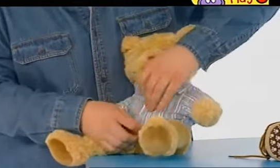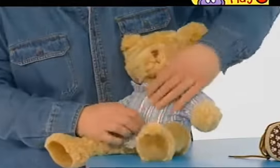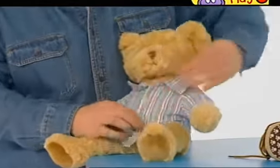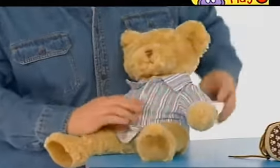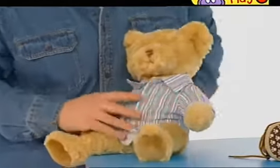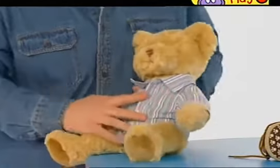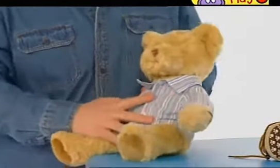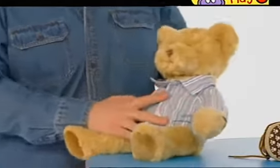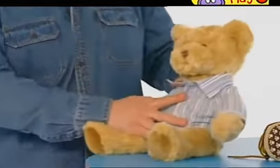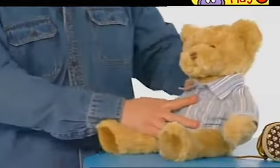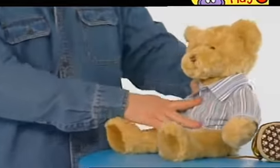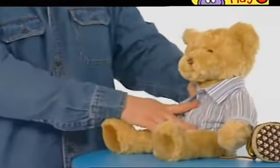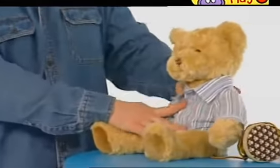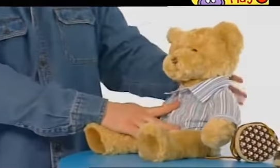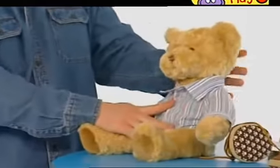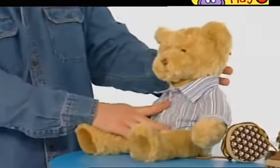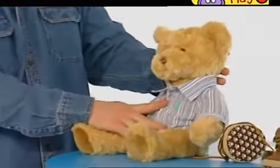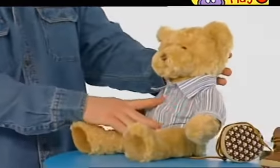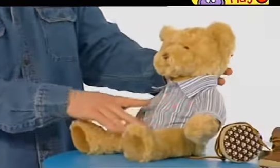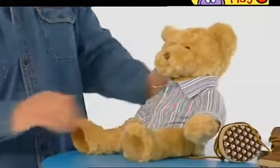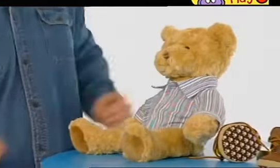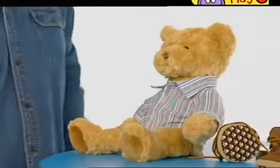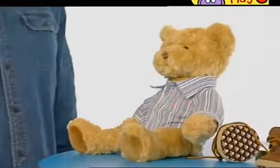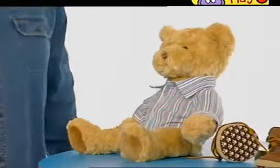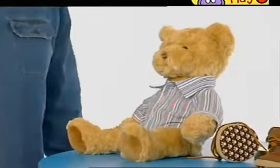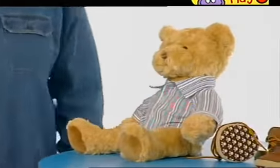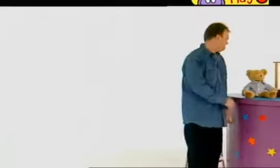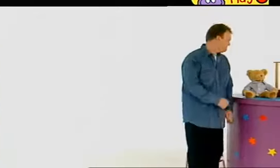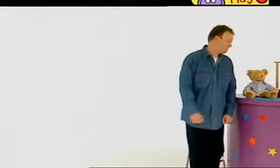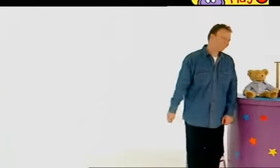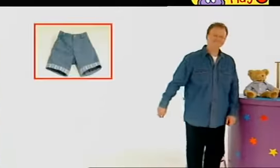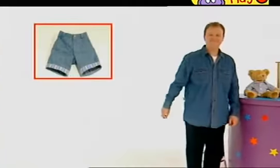go. Oh, yes, that's very smart.